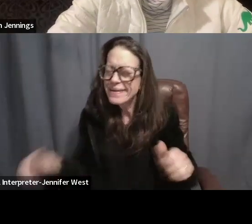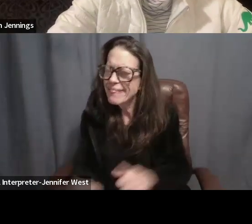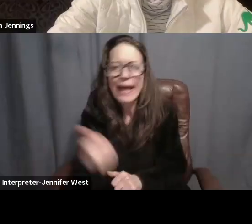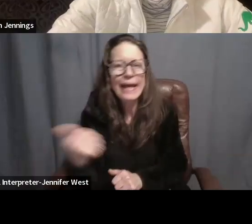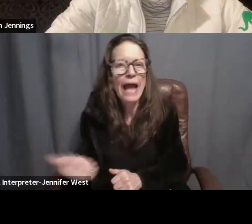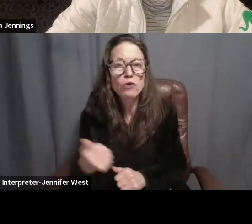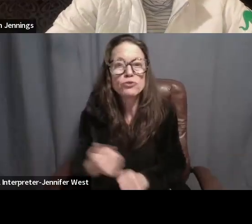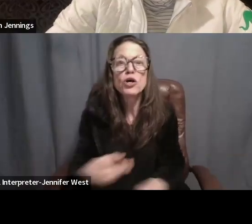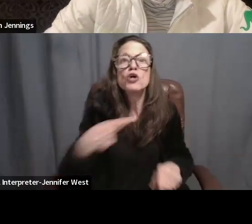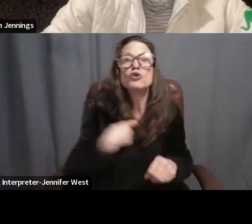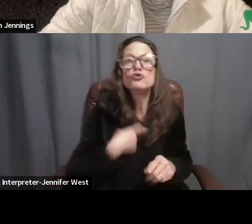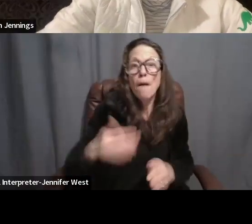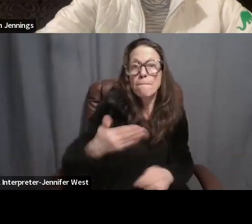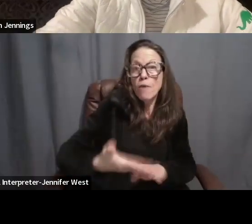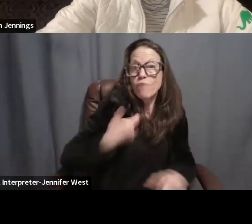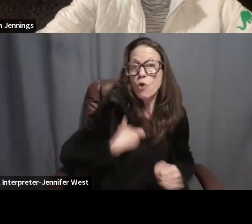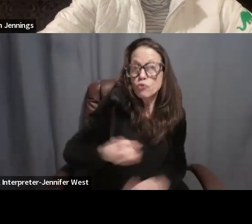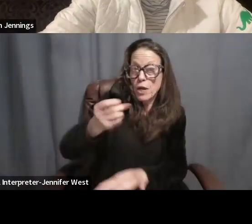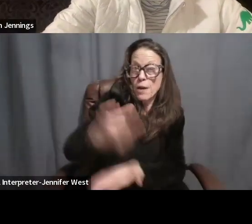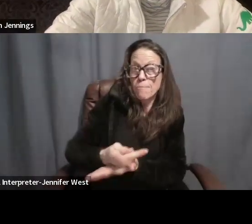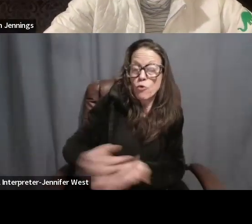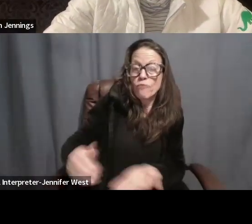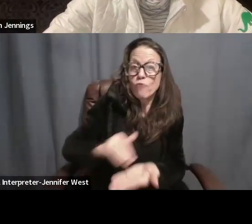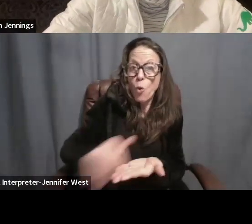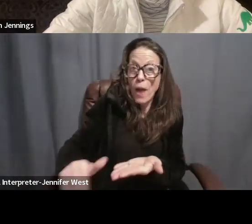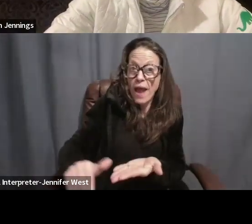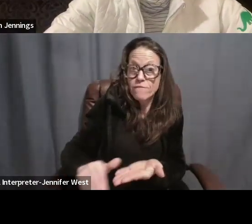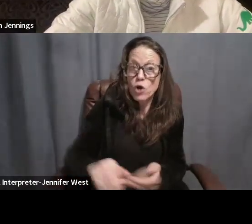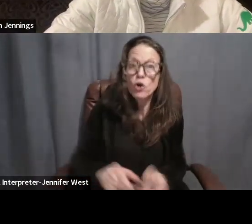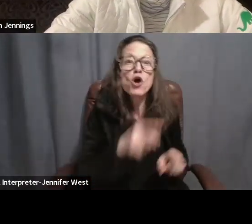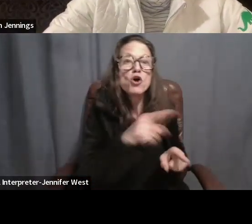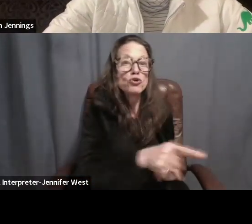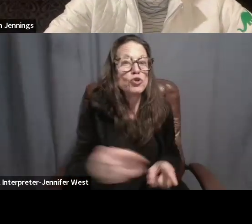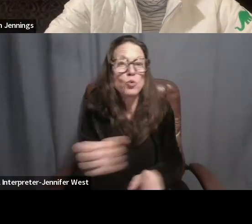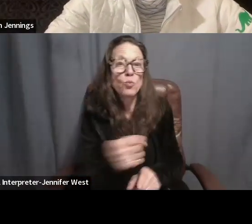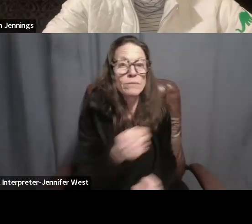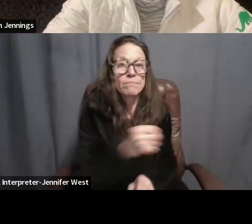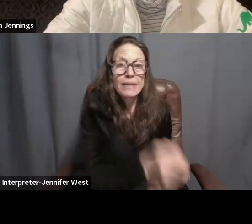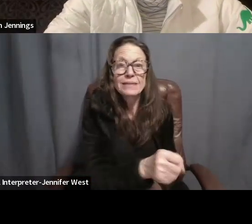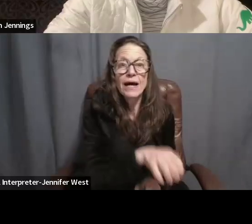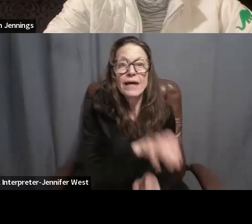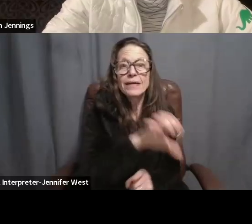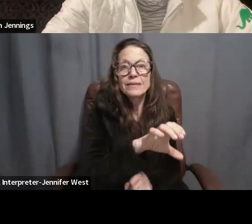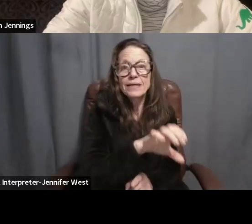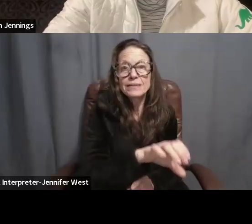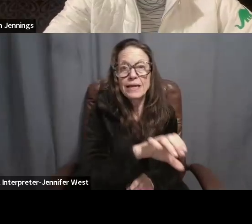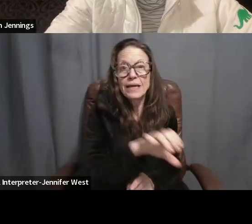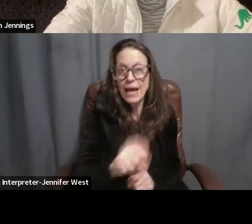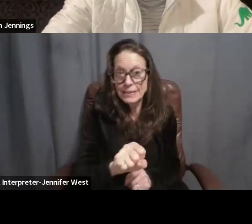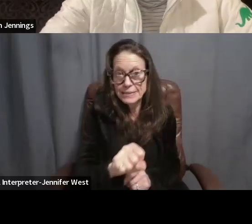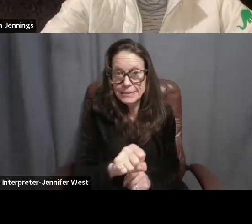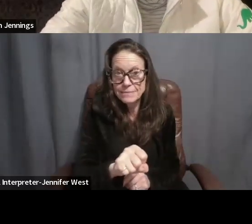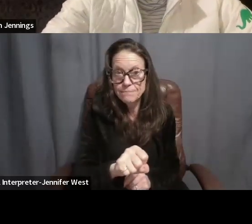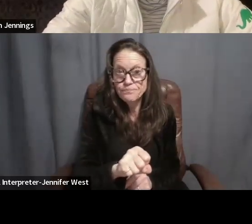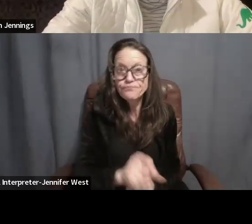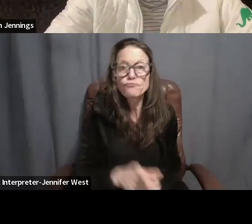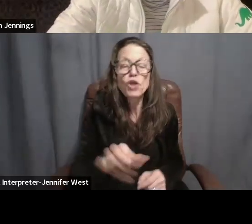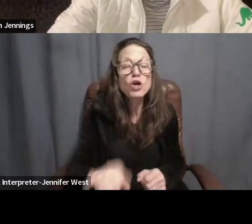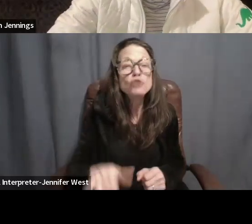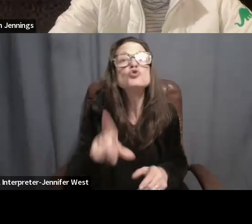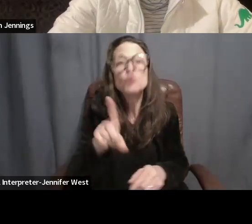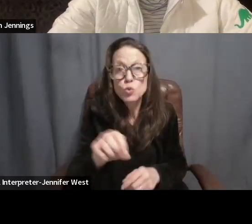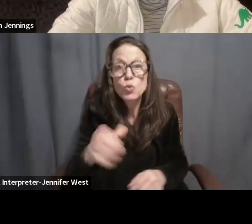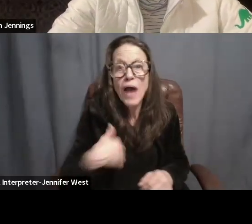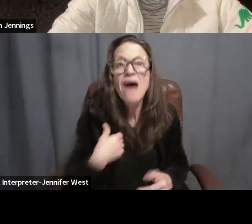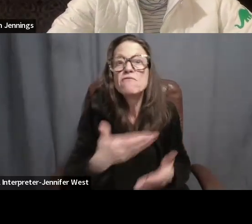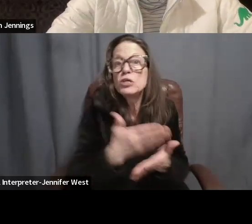a waiver, you will be assigned to CCS. Now, you do have some say in